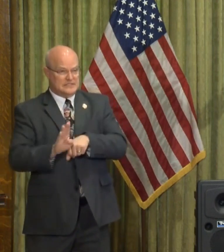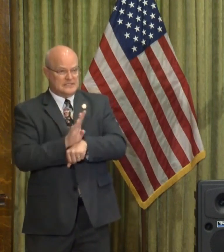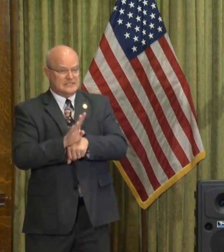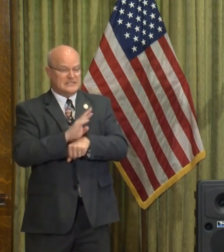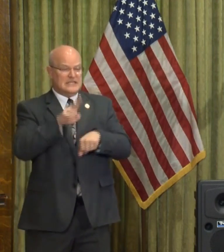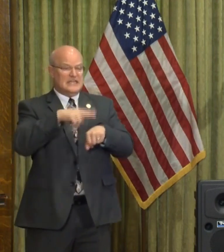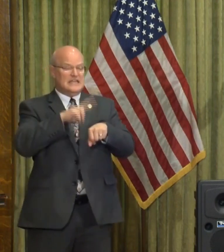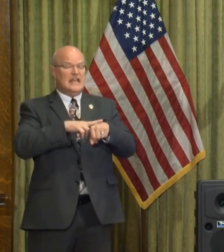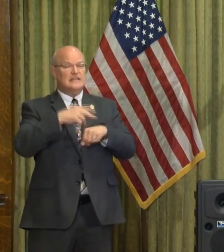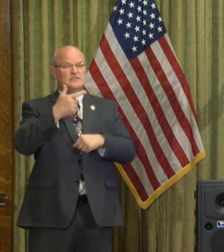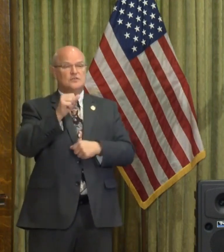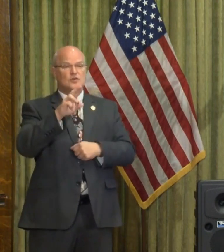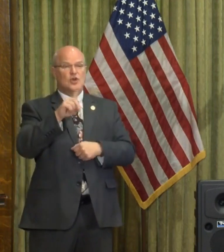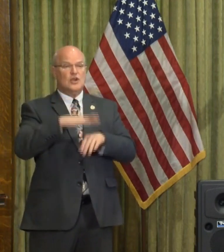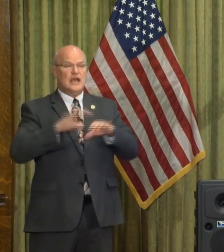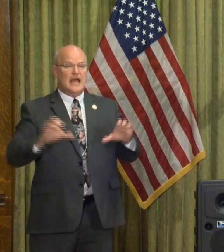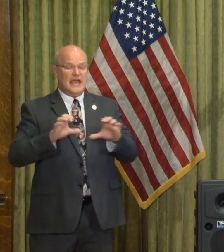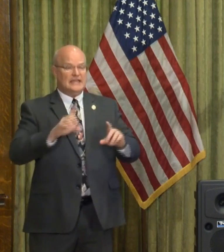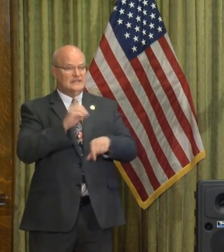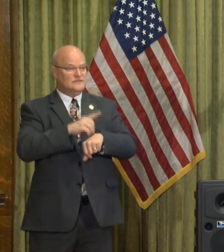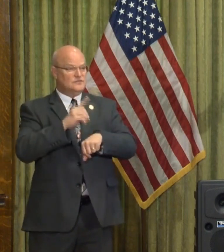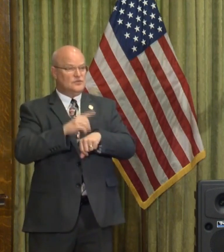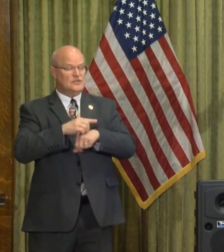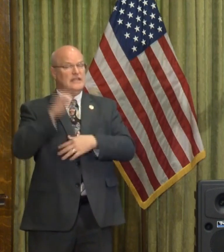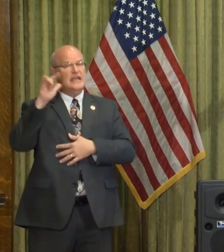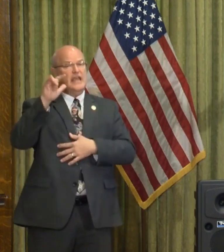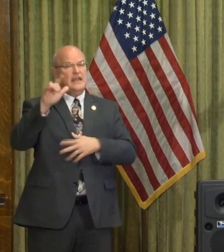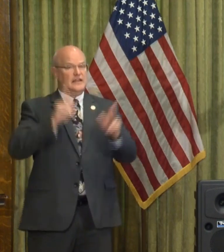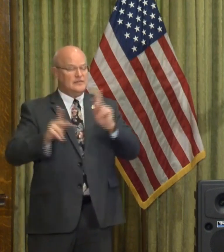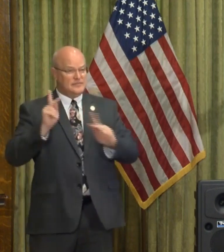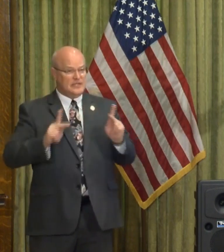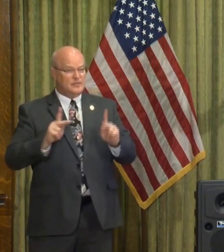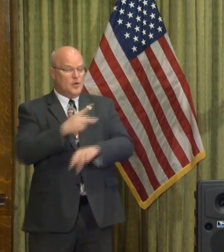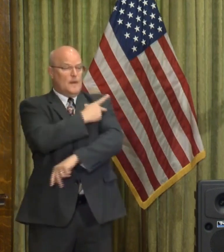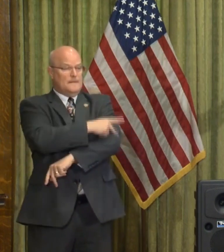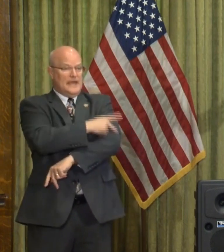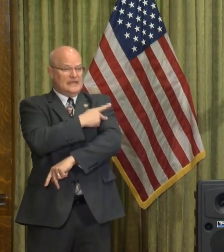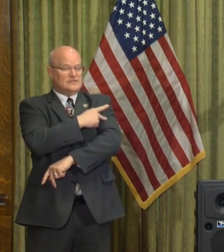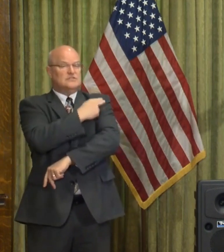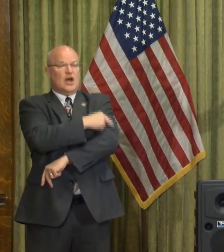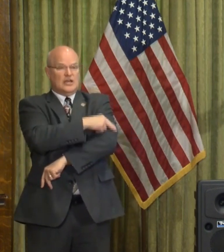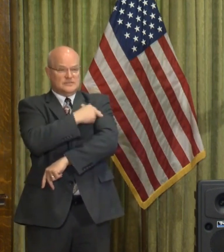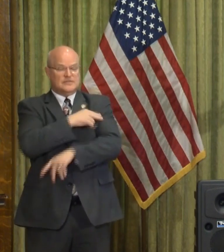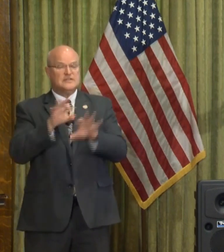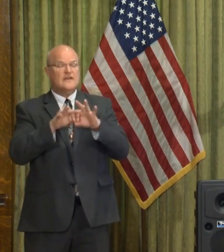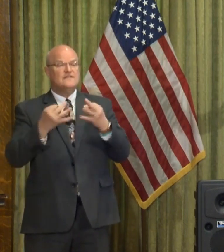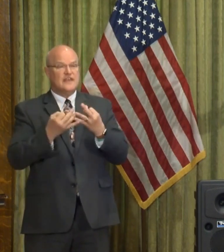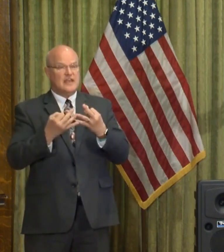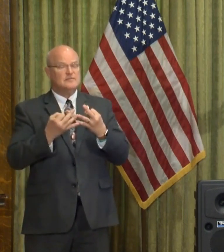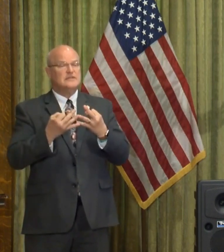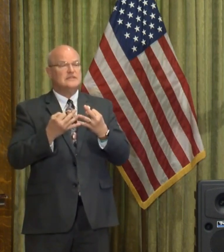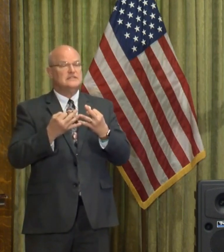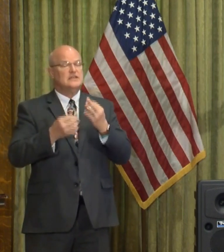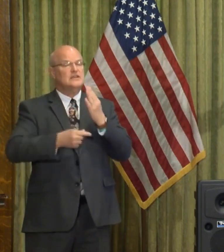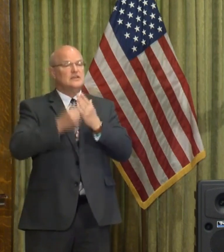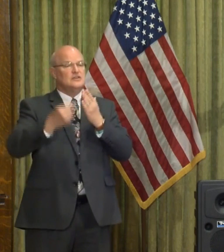business, National Guard members on active duty, airline crew members, patients of hospitals and families,